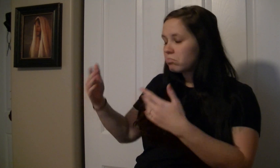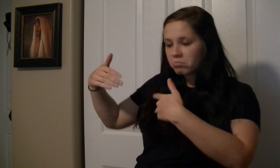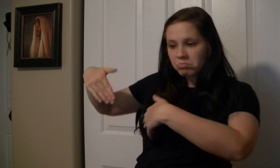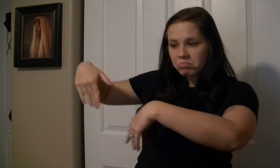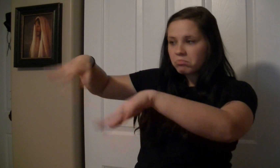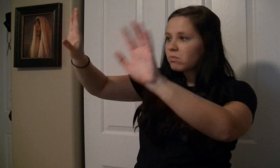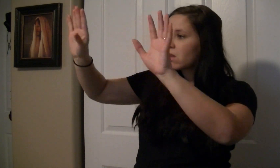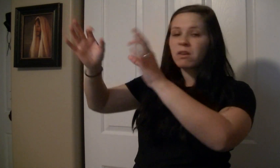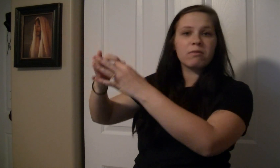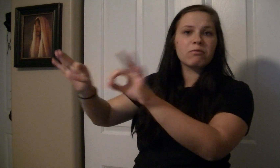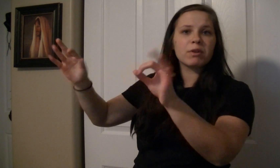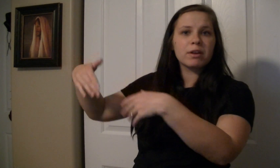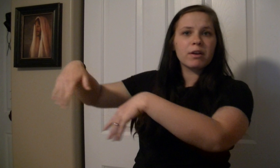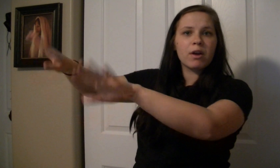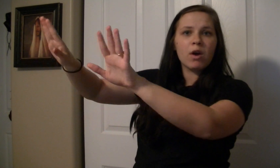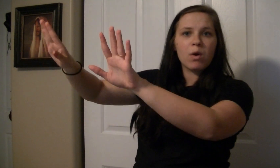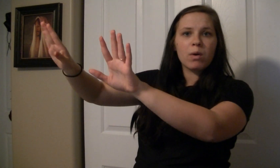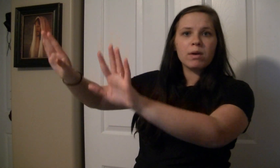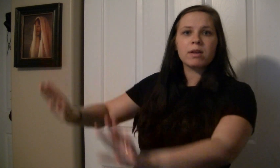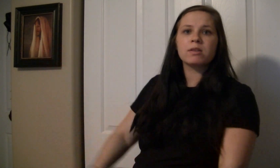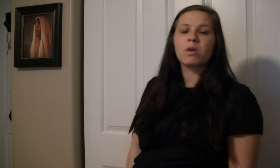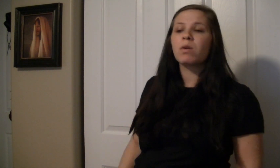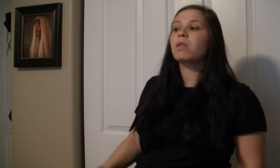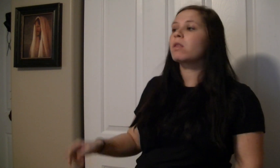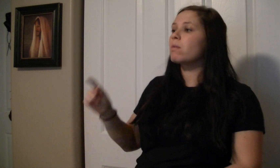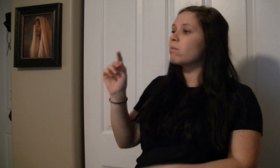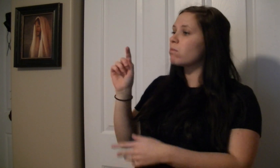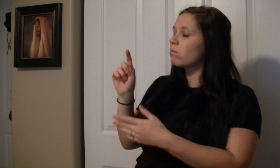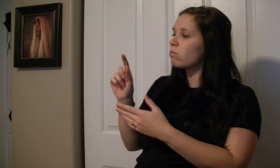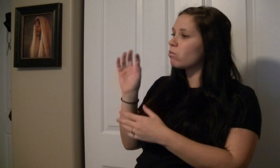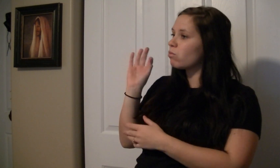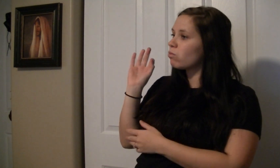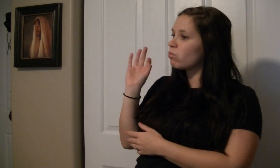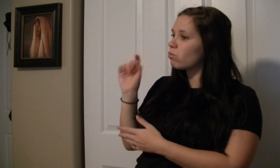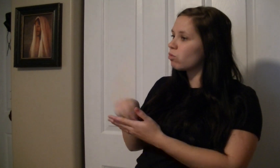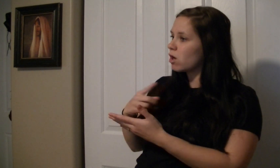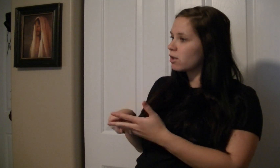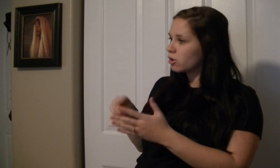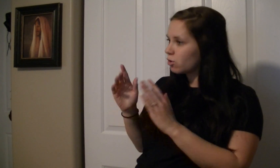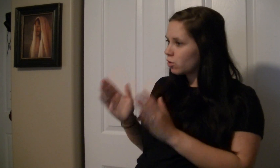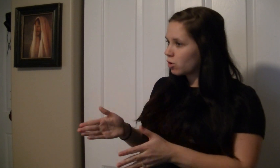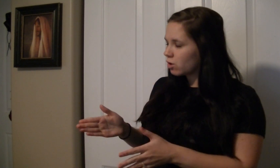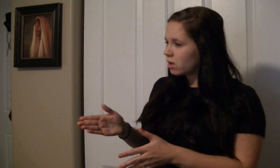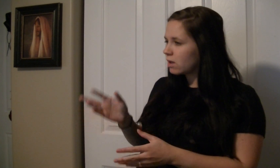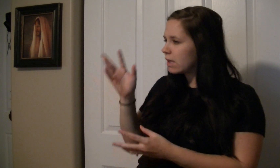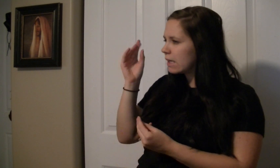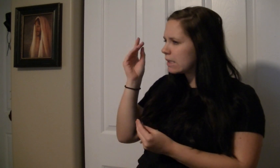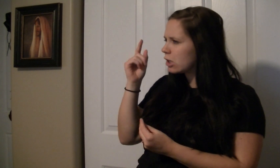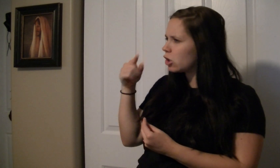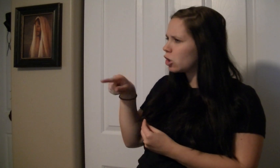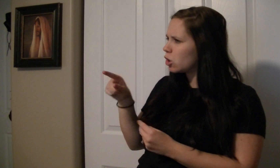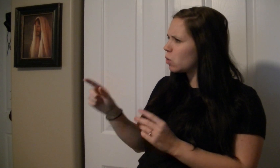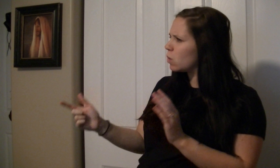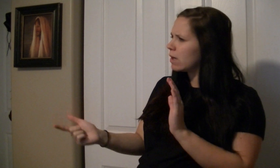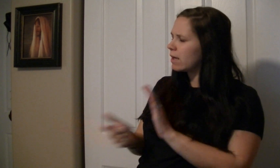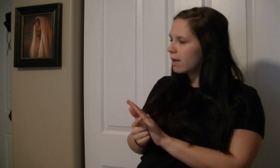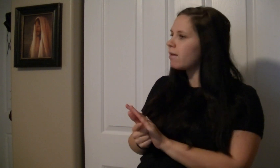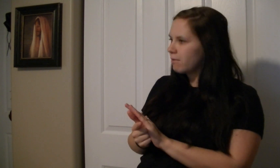prosecutor feels that the individual has committed offense, he will hold the case for what is